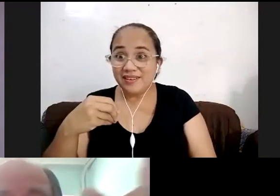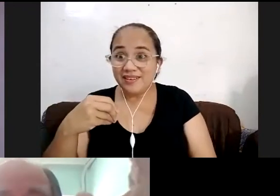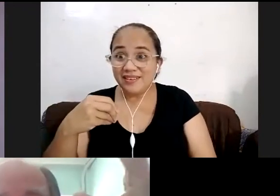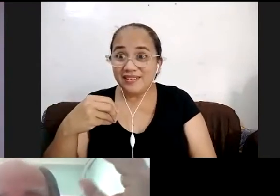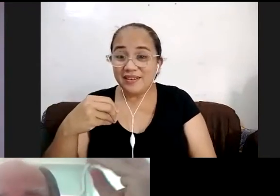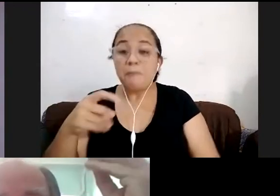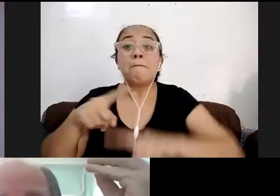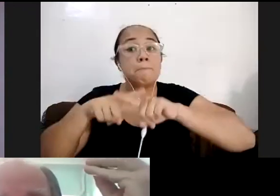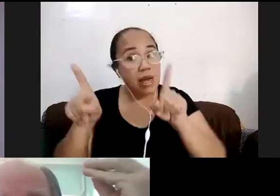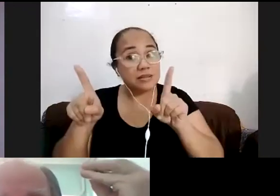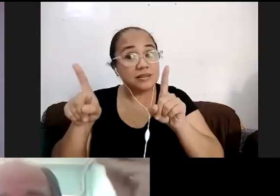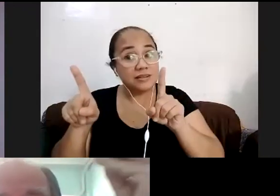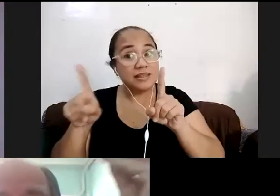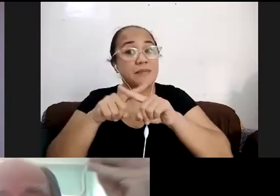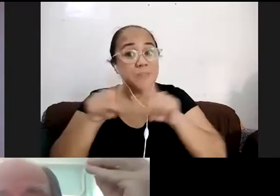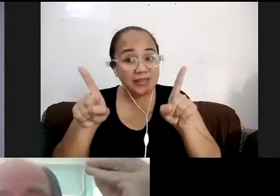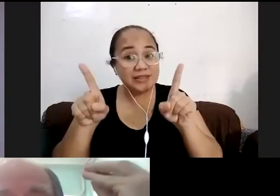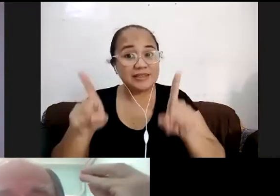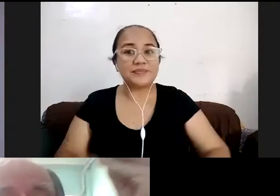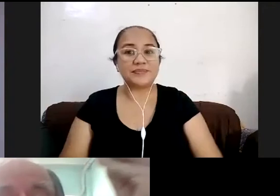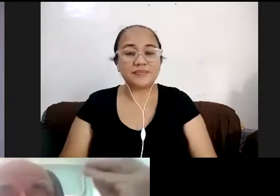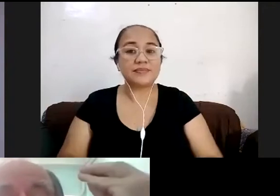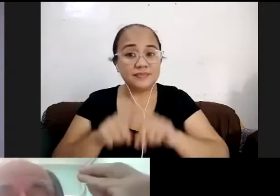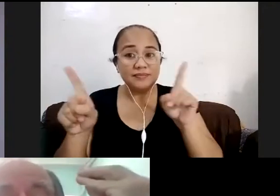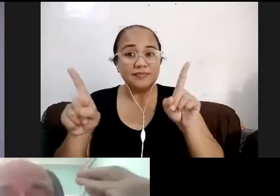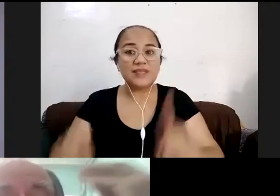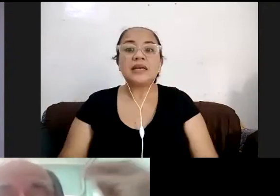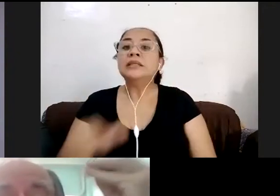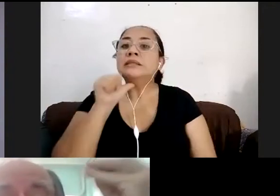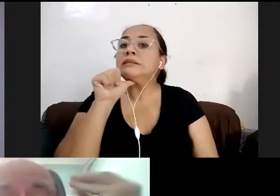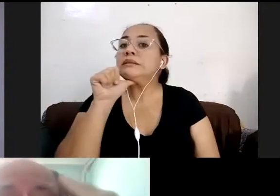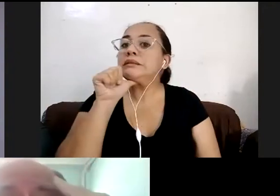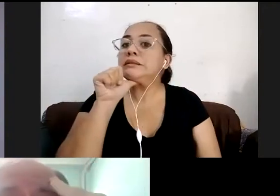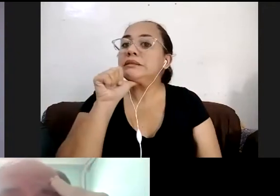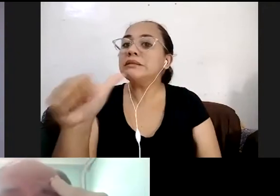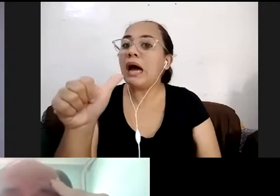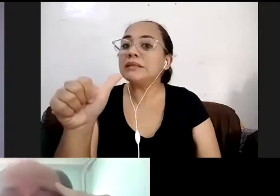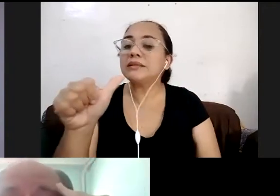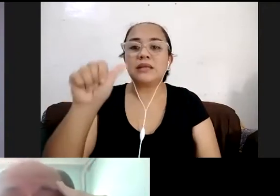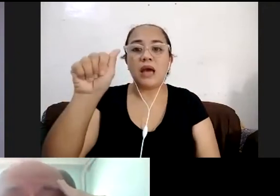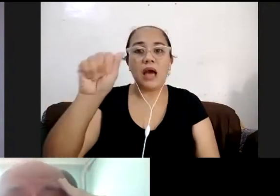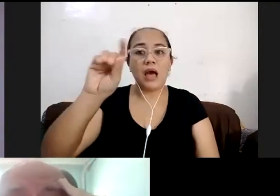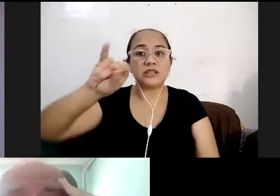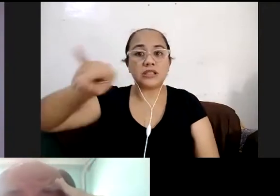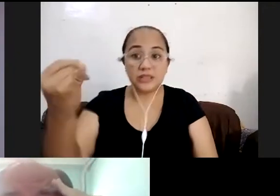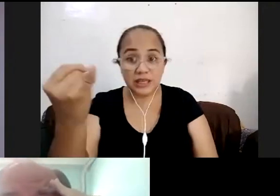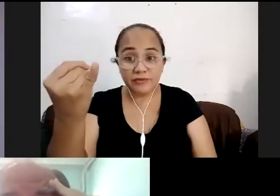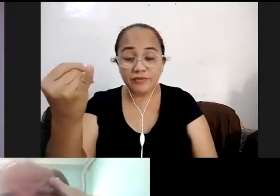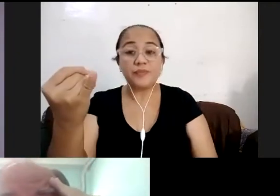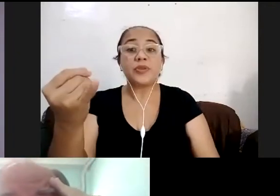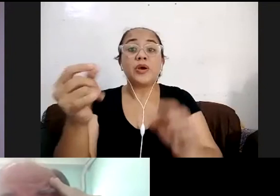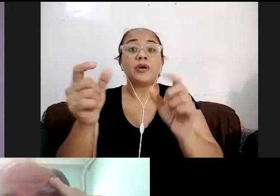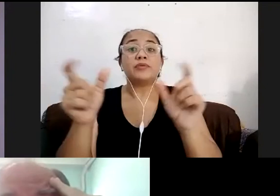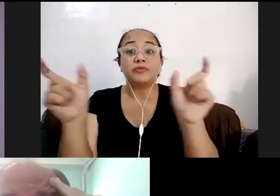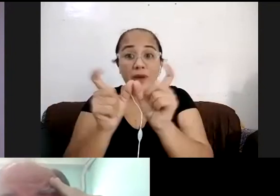But it is not an adjective phrase in Filipino Sign Language.